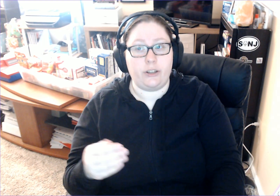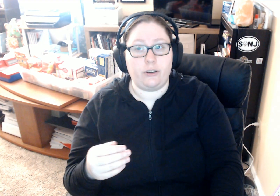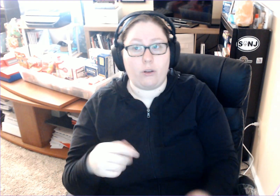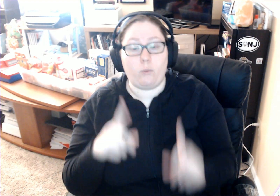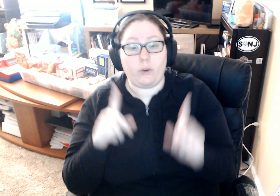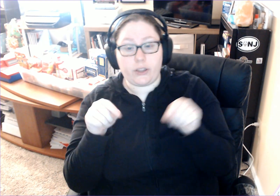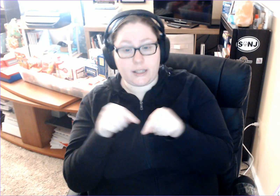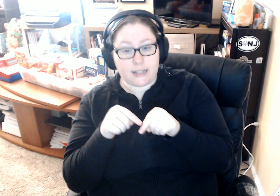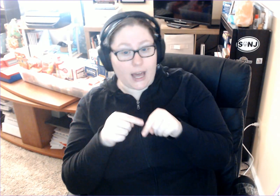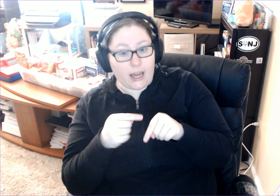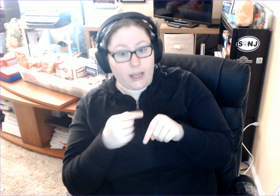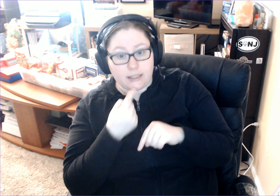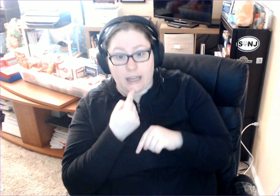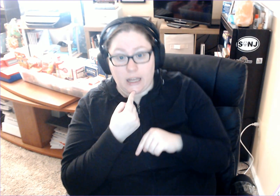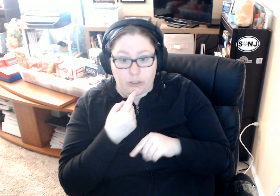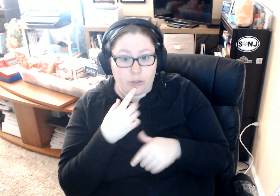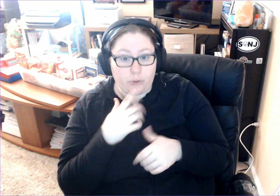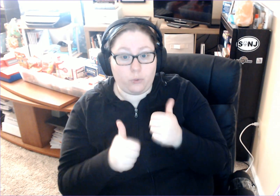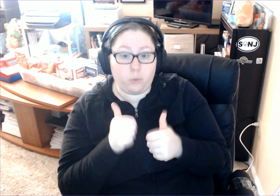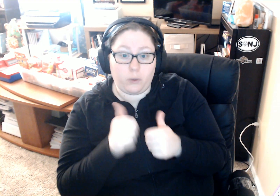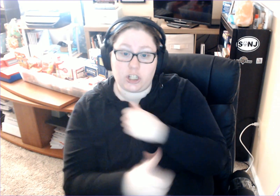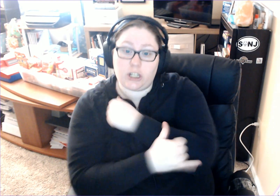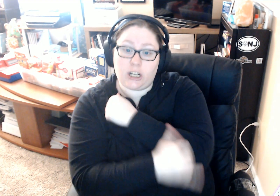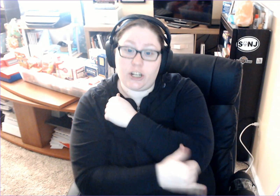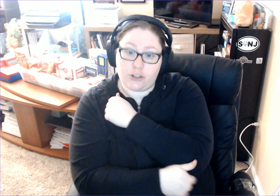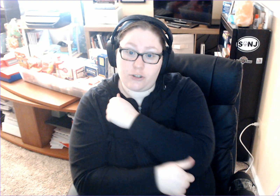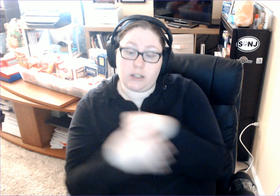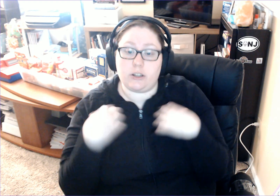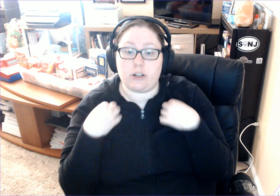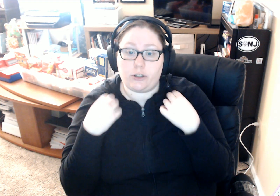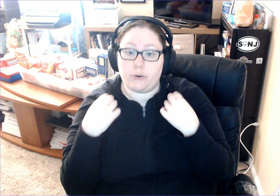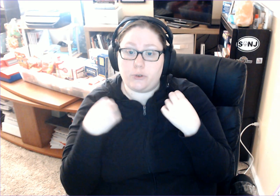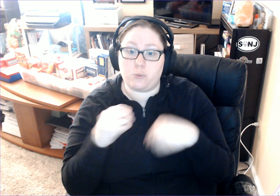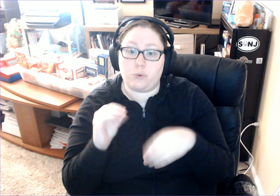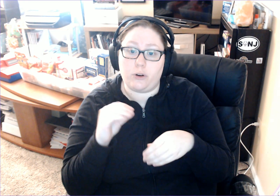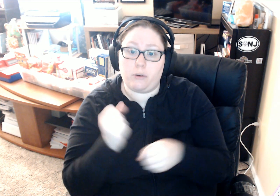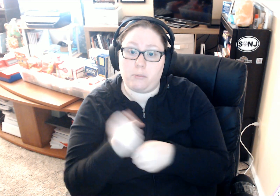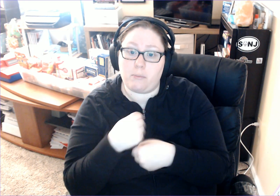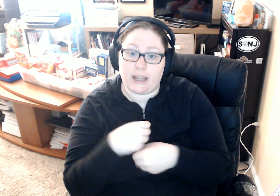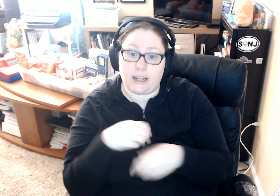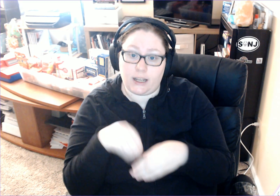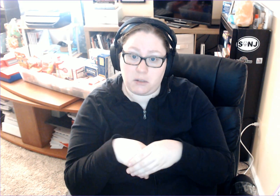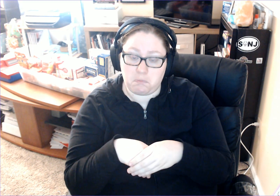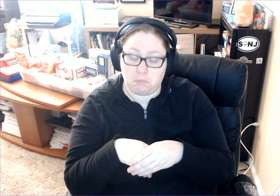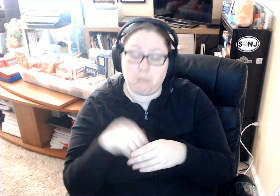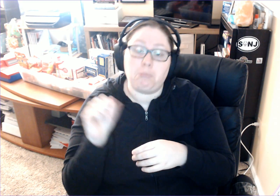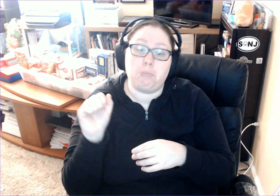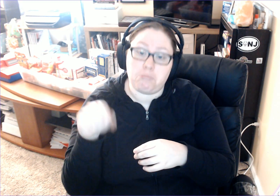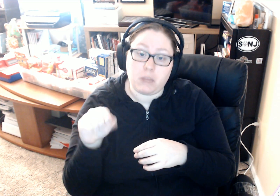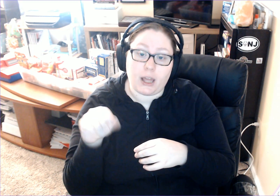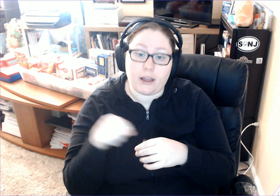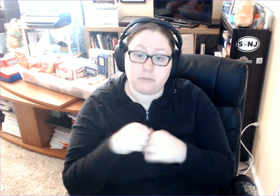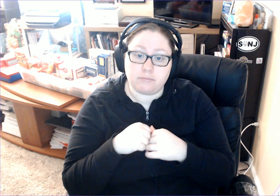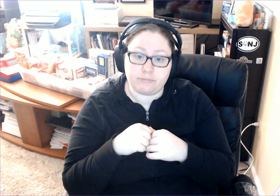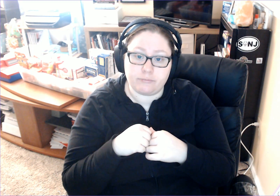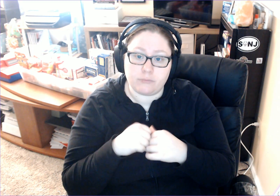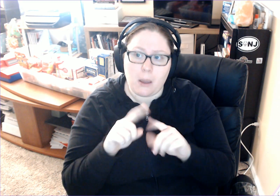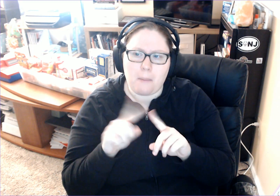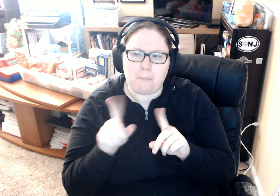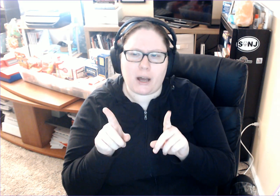Will the tag tell you which country the clothes were made in? Yeah, but